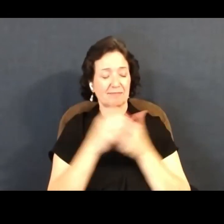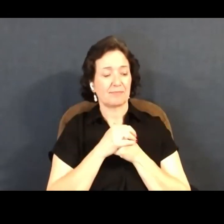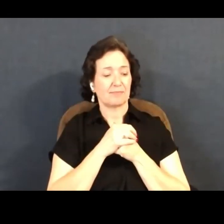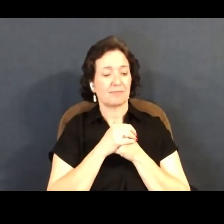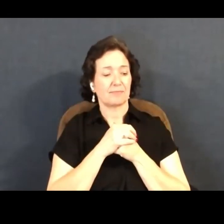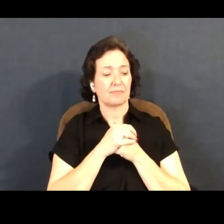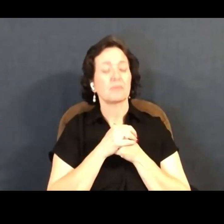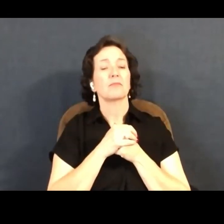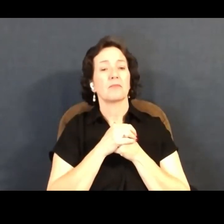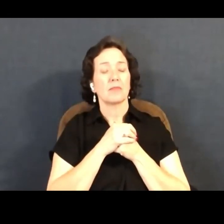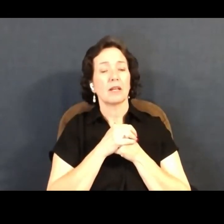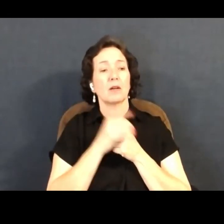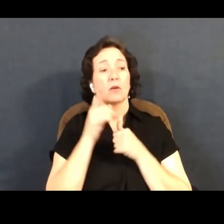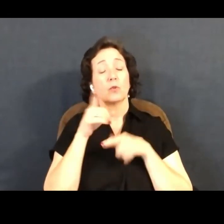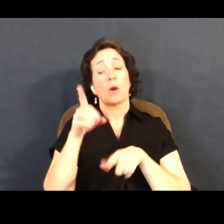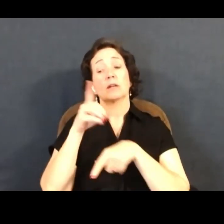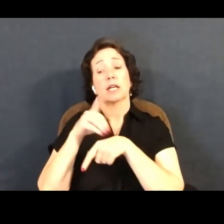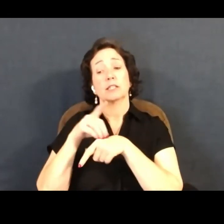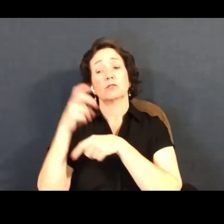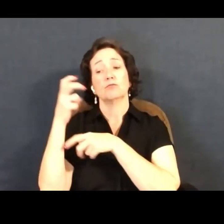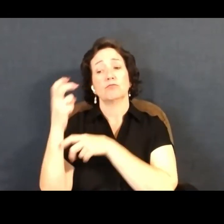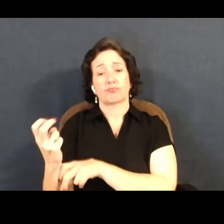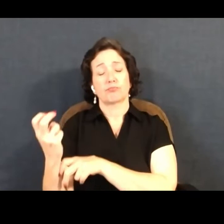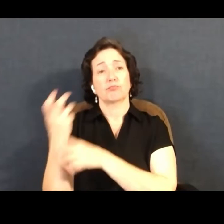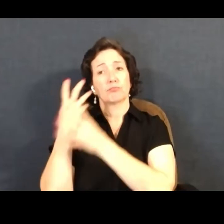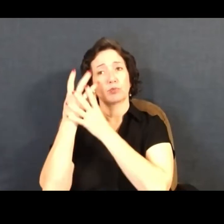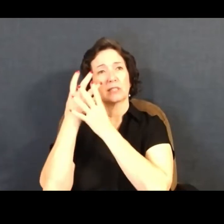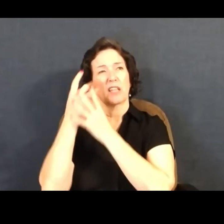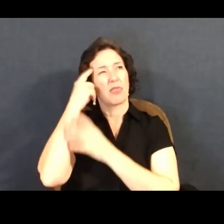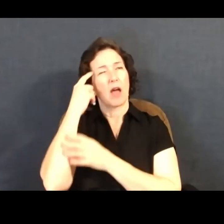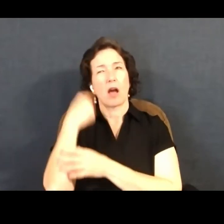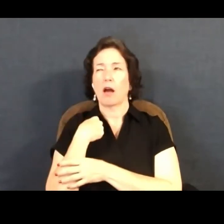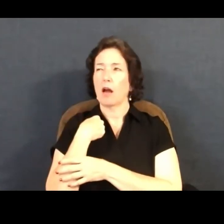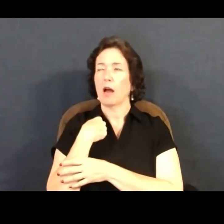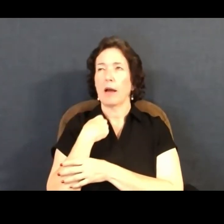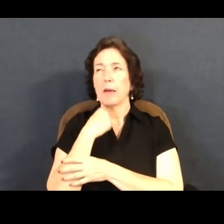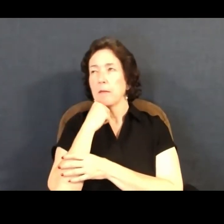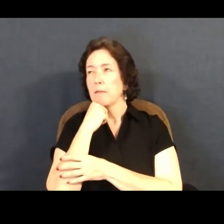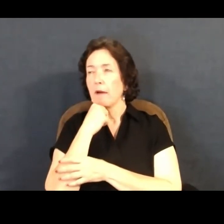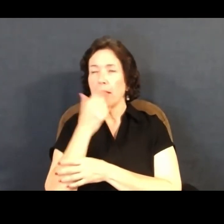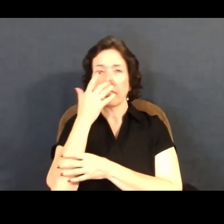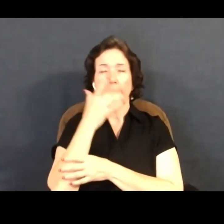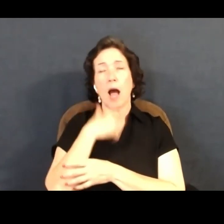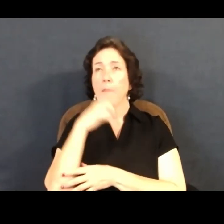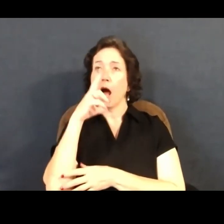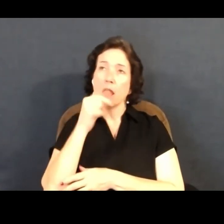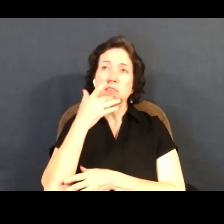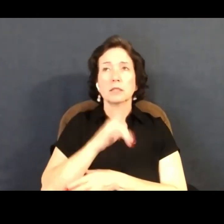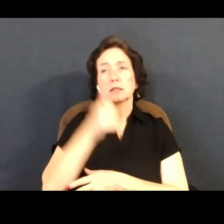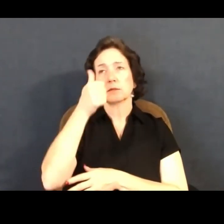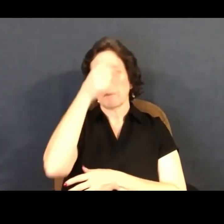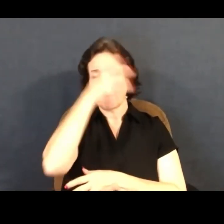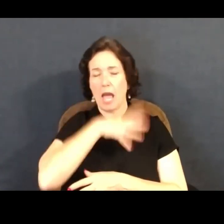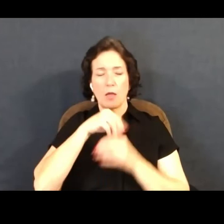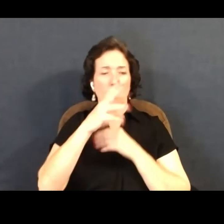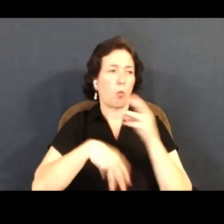And as Darius sat there, he thought, "I am the unluckiest man in the world. I was